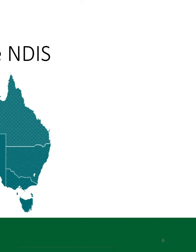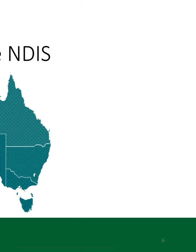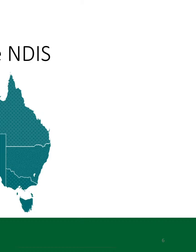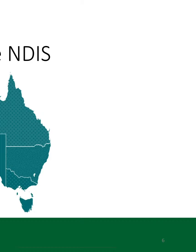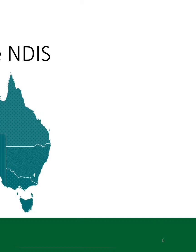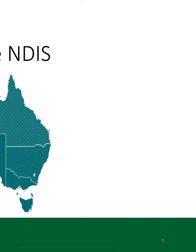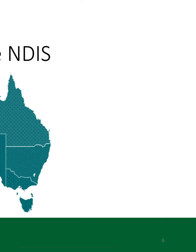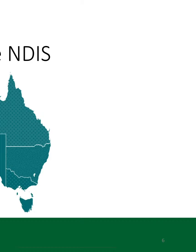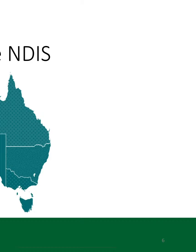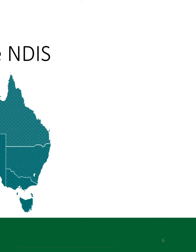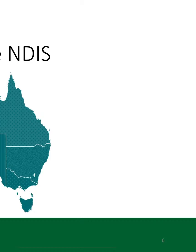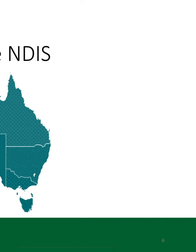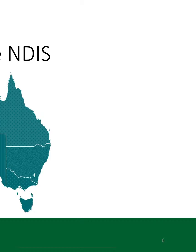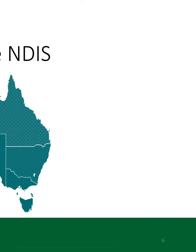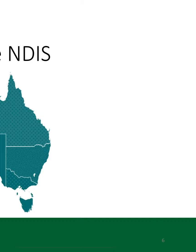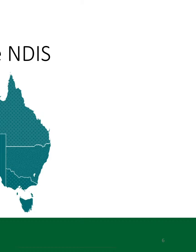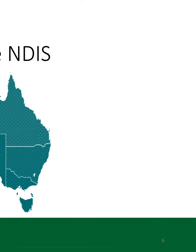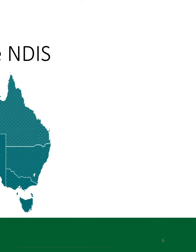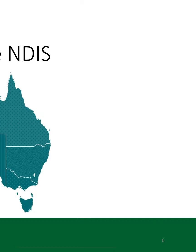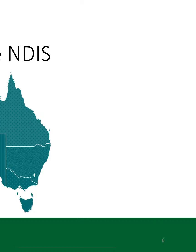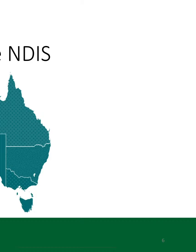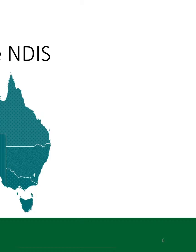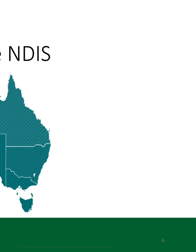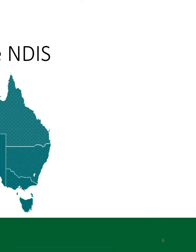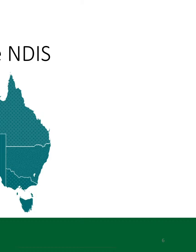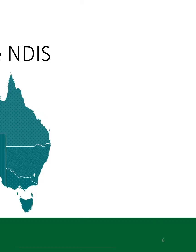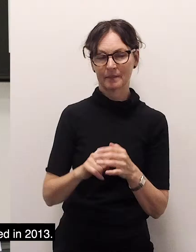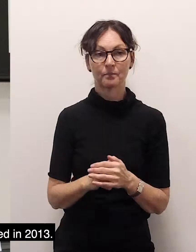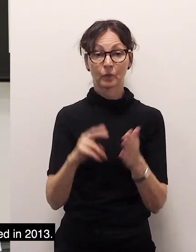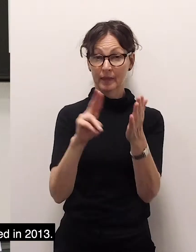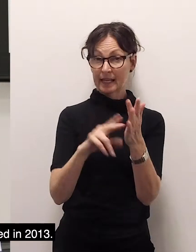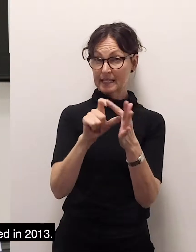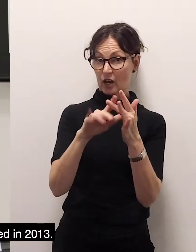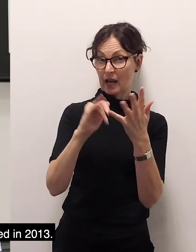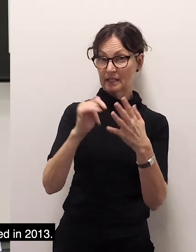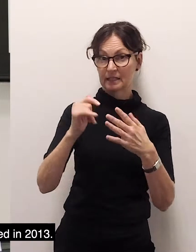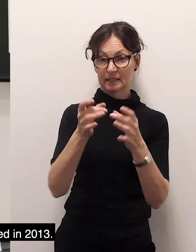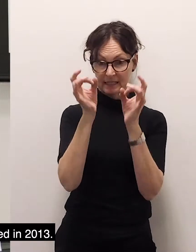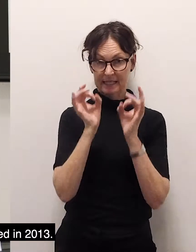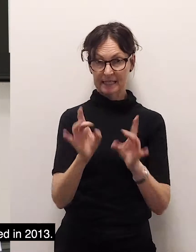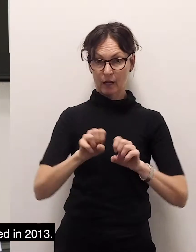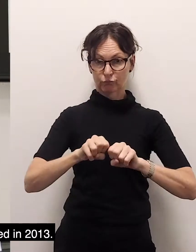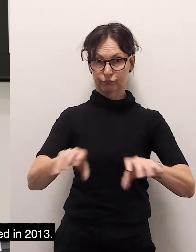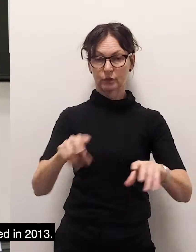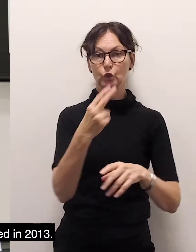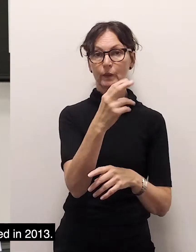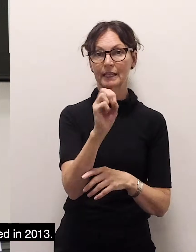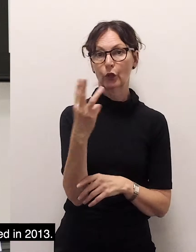the NDIS. Image of a map of Australia with the states differently patterned. So the NDIS started